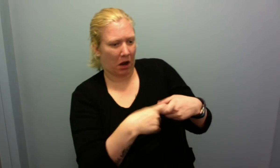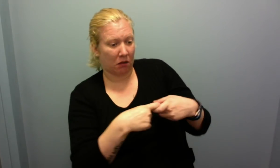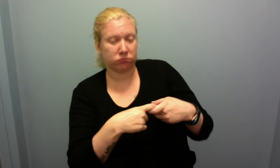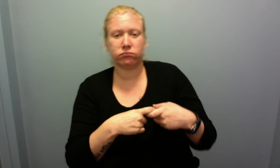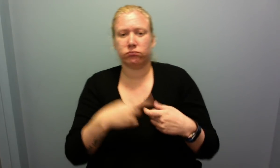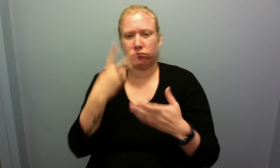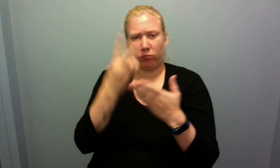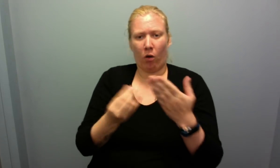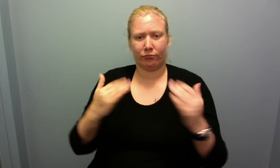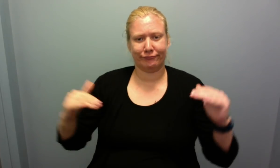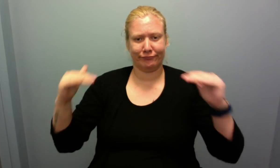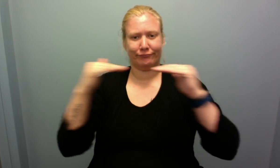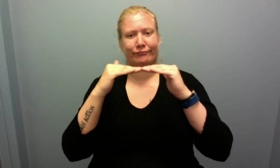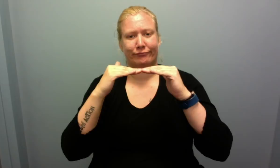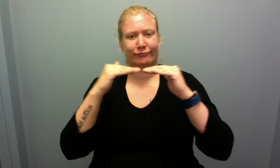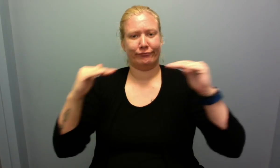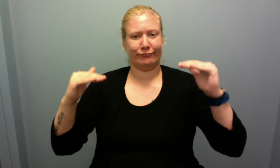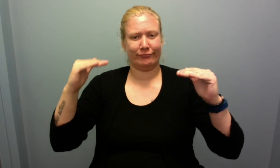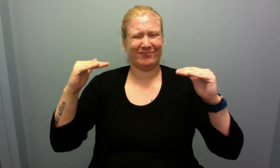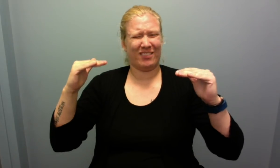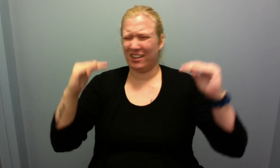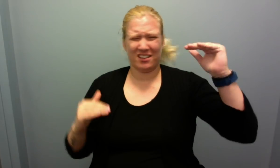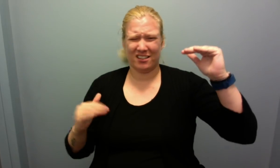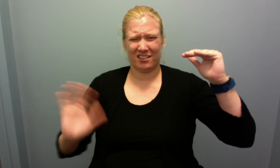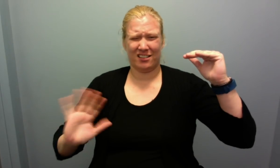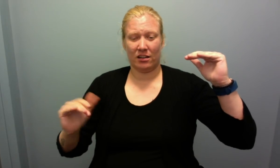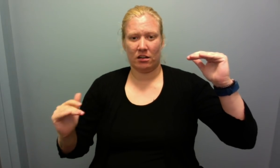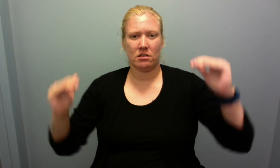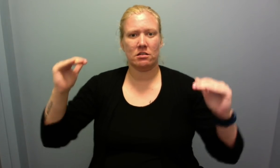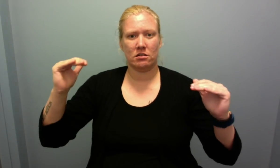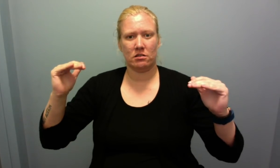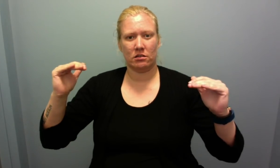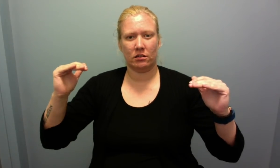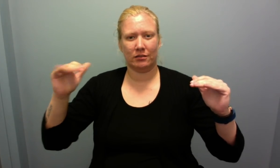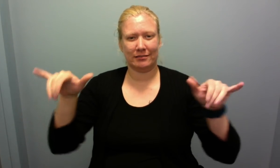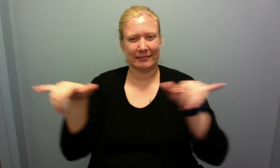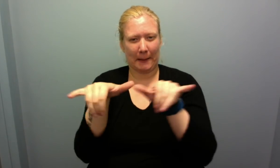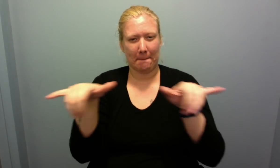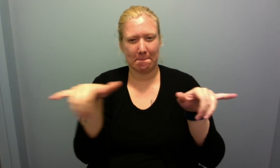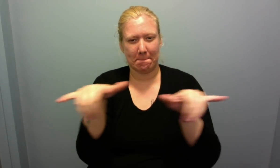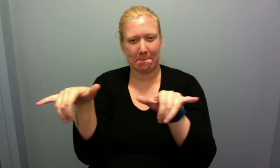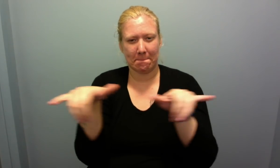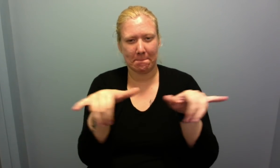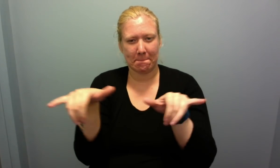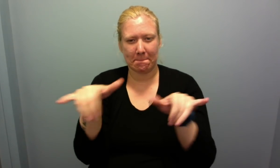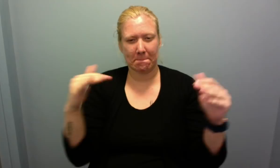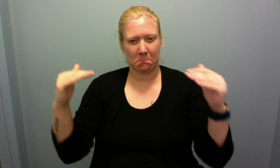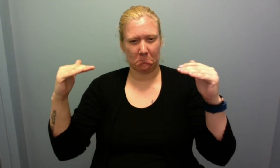facilitating communication. Both languages are equal, Spanish and Russian. There is no, one